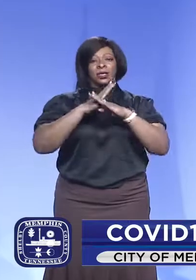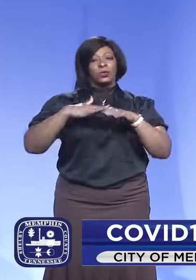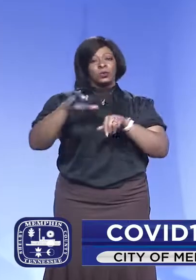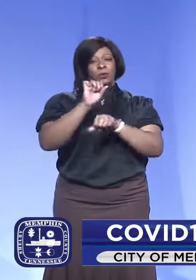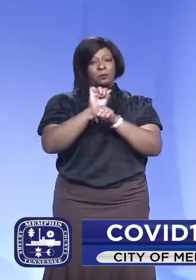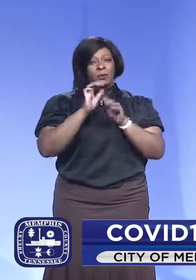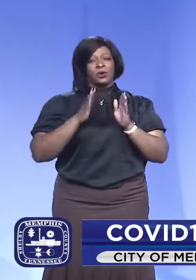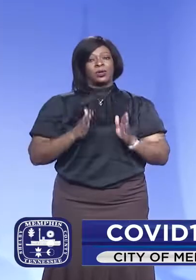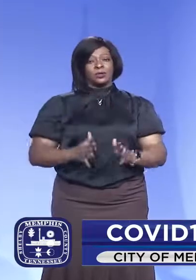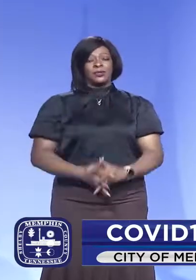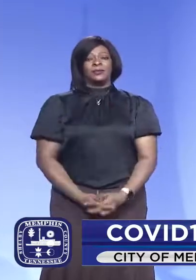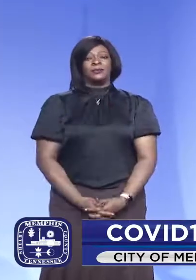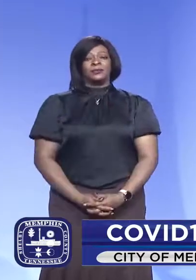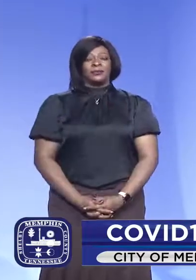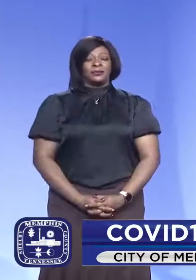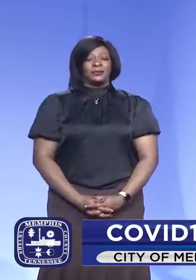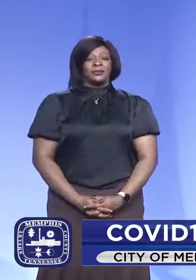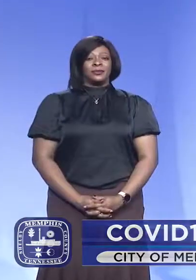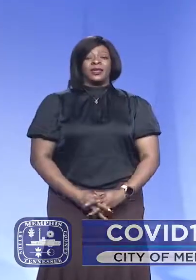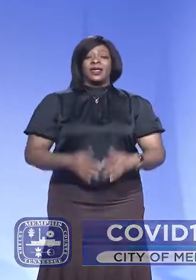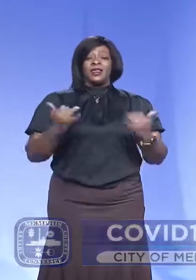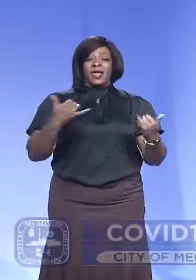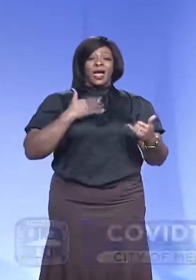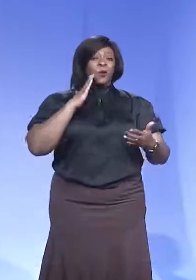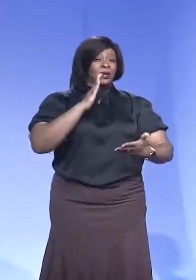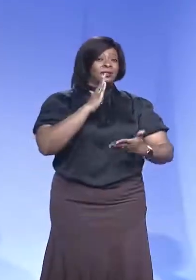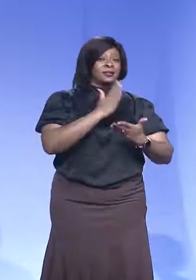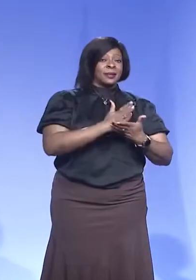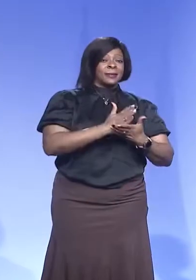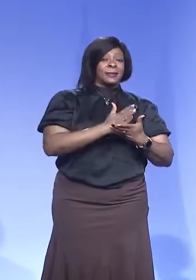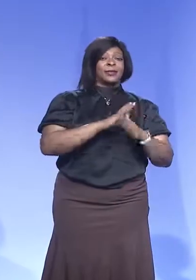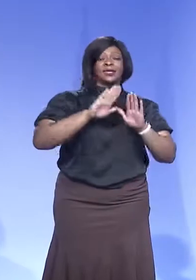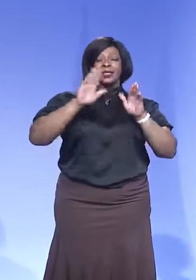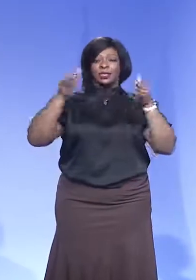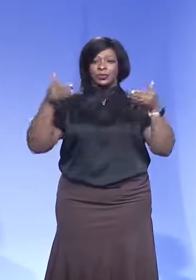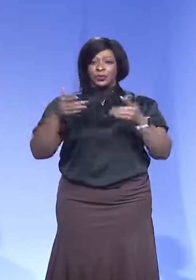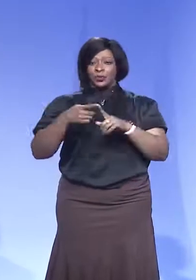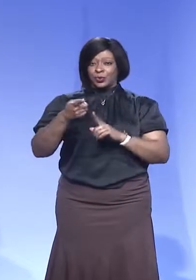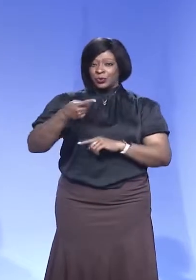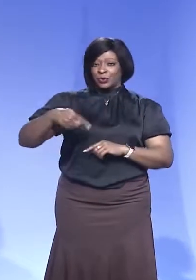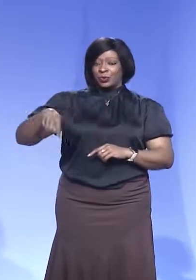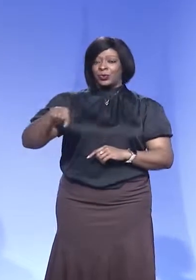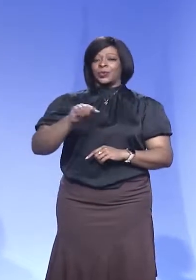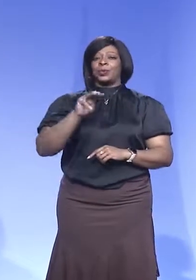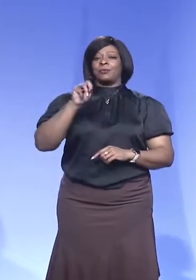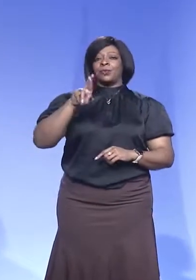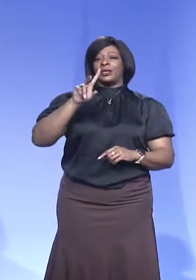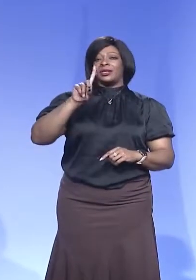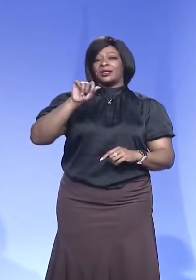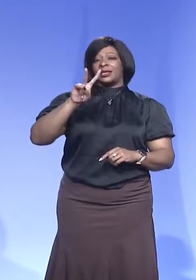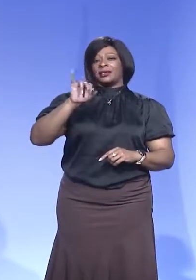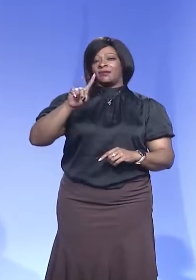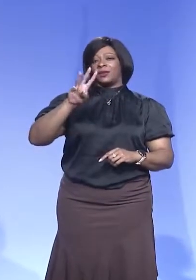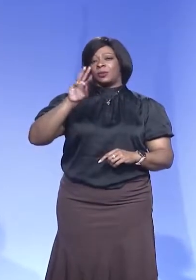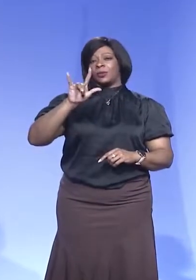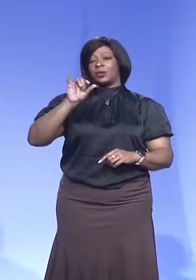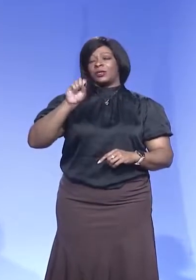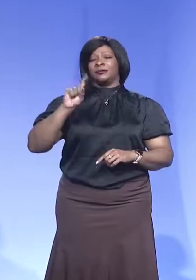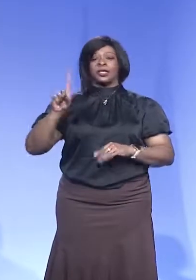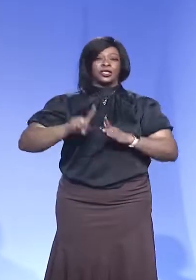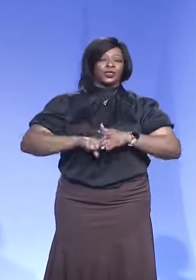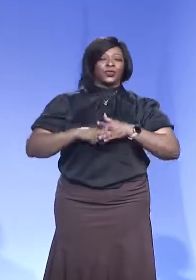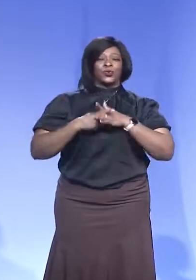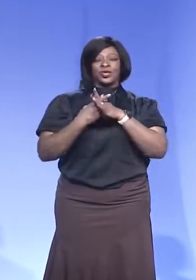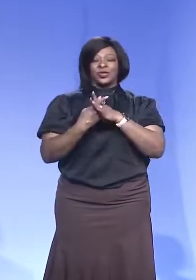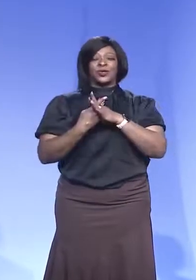employees. With that, I will stop and introduce to you Mr. David Williams. He's the regional